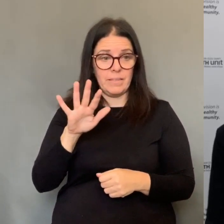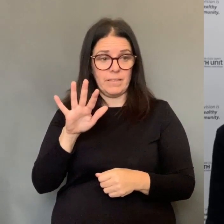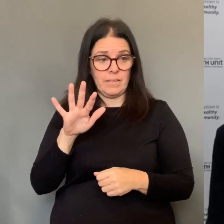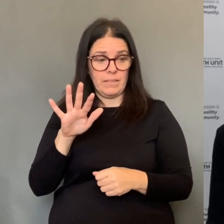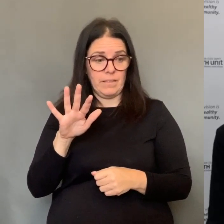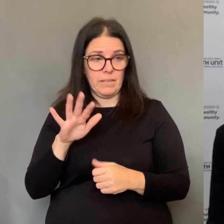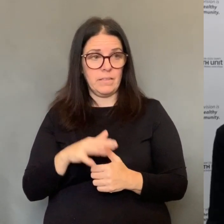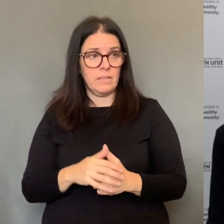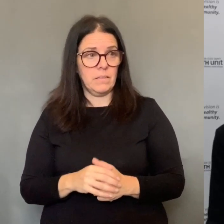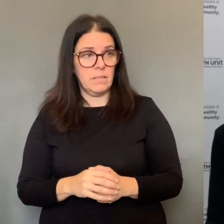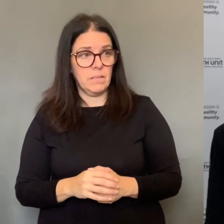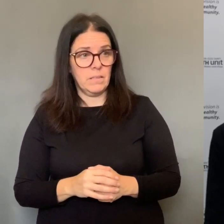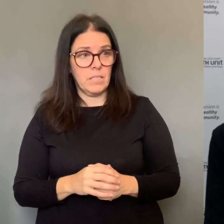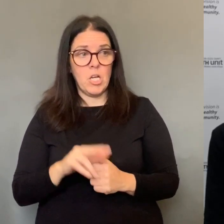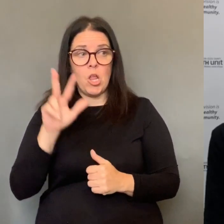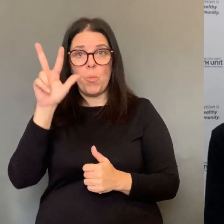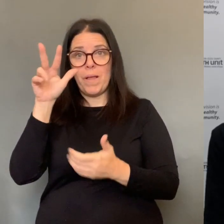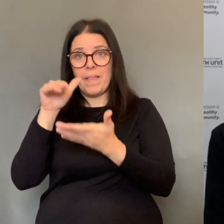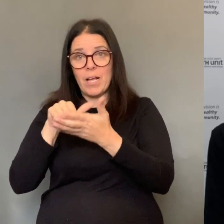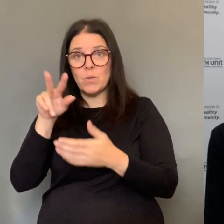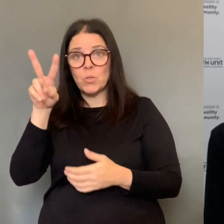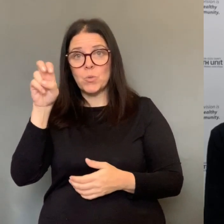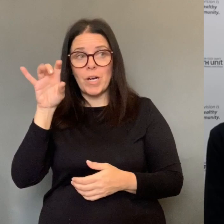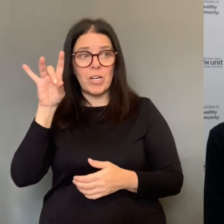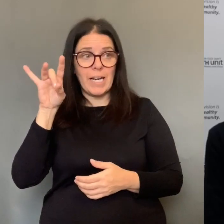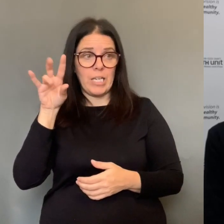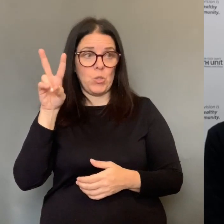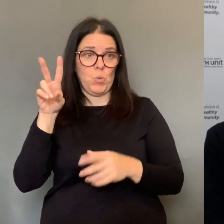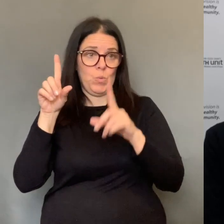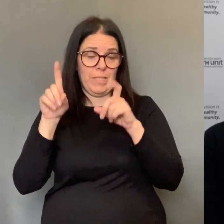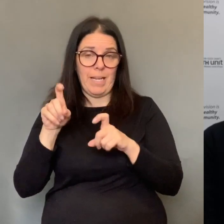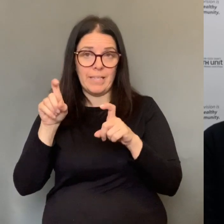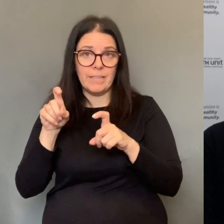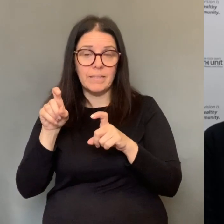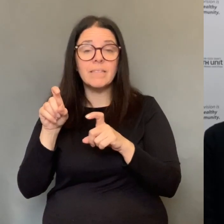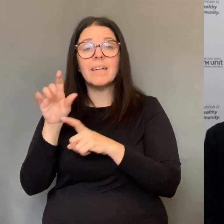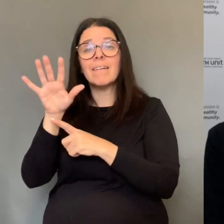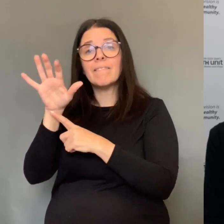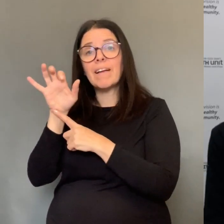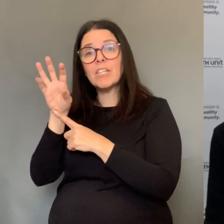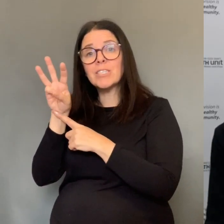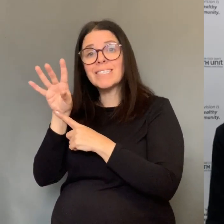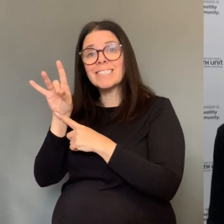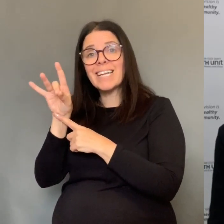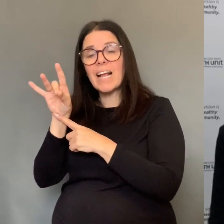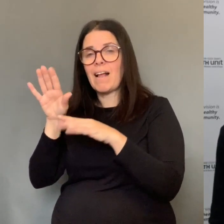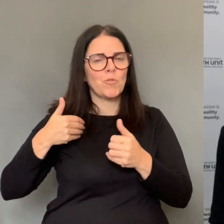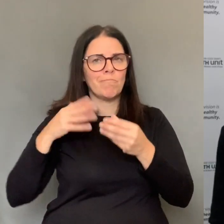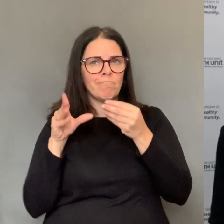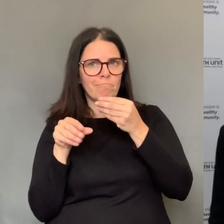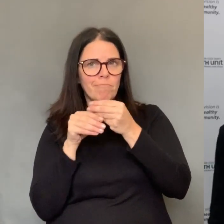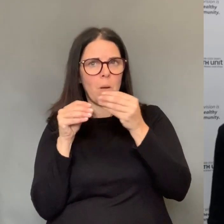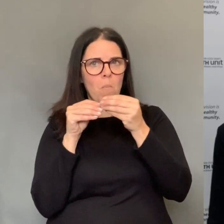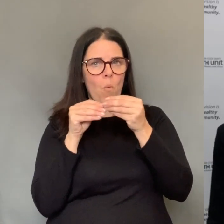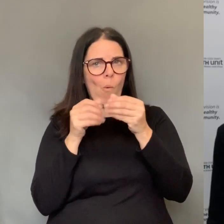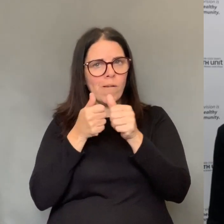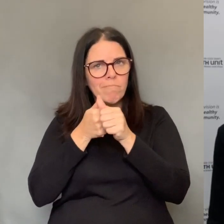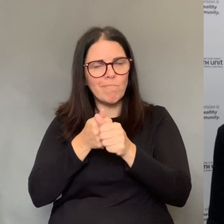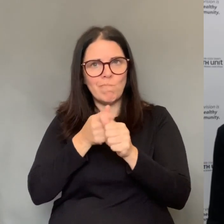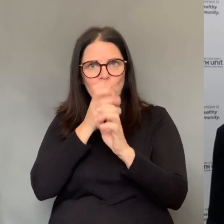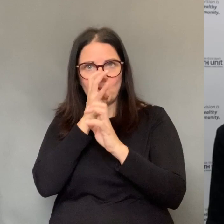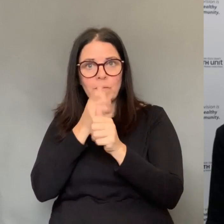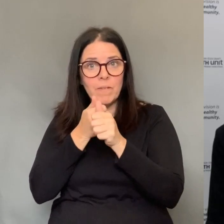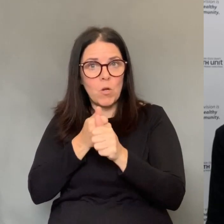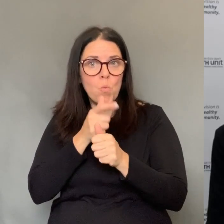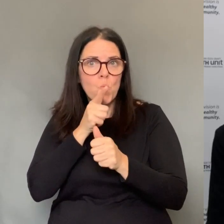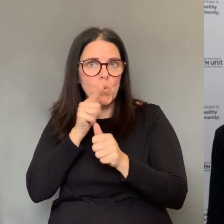All residents will be required to remain in self-isolation for 14 days following an admission. This